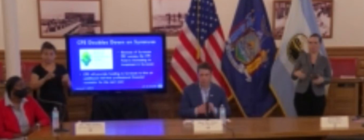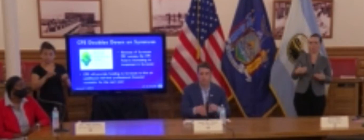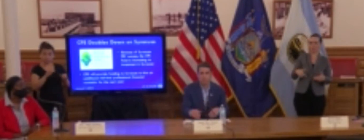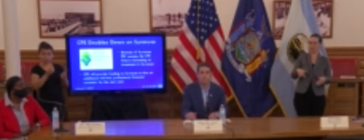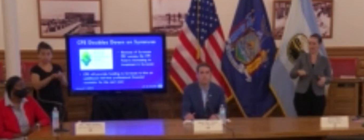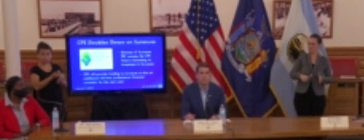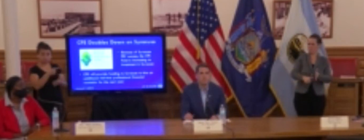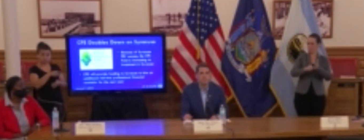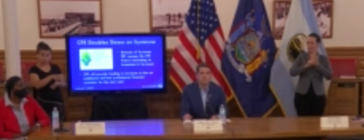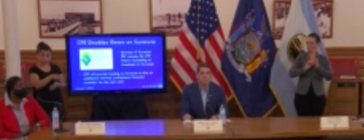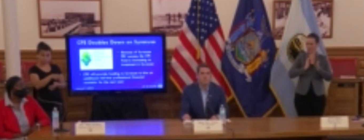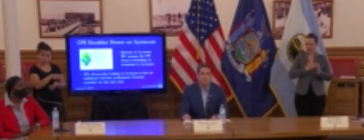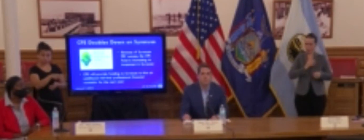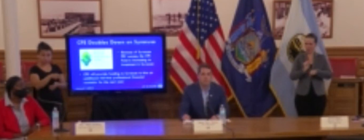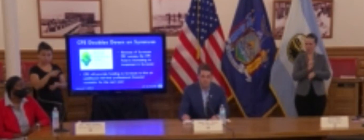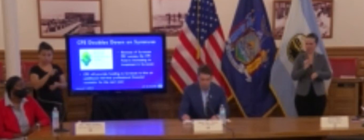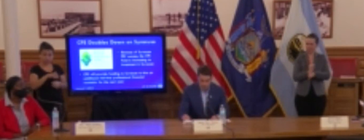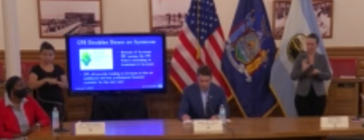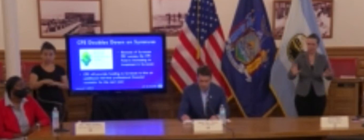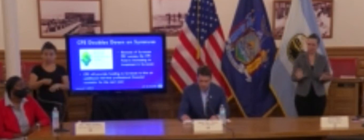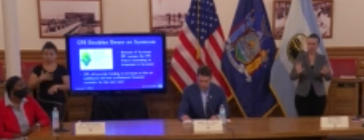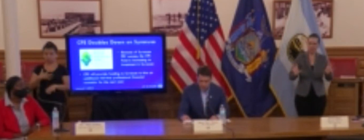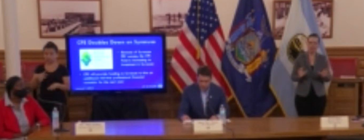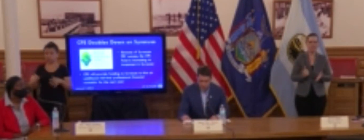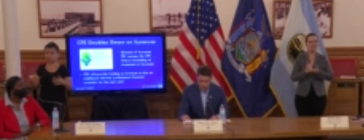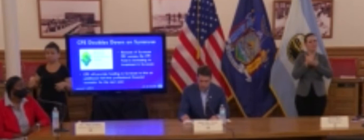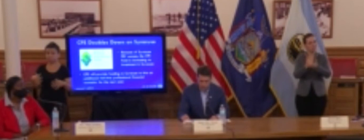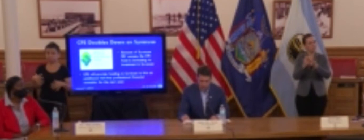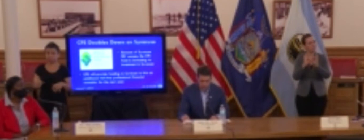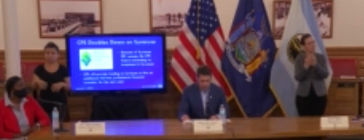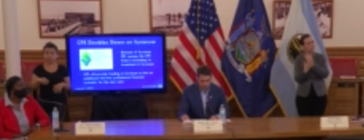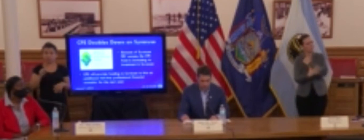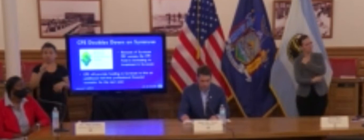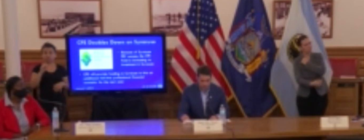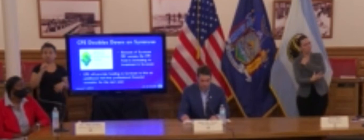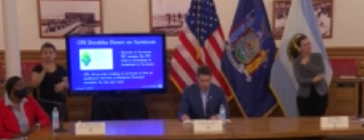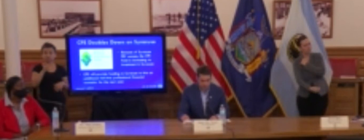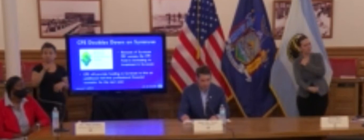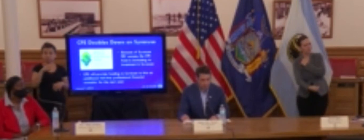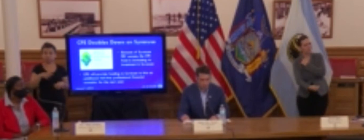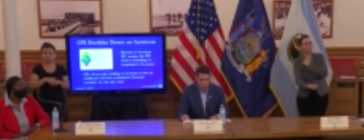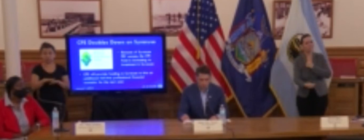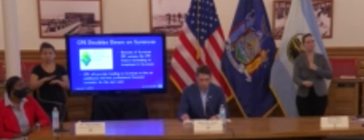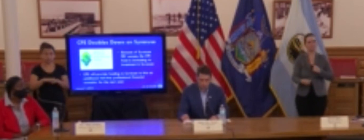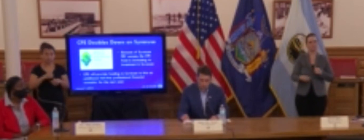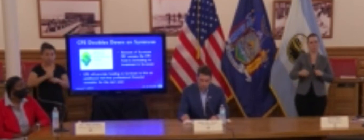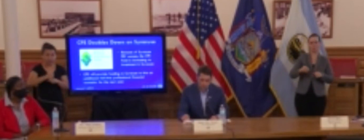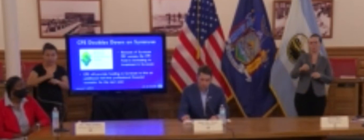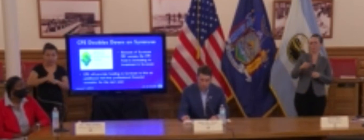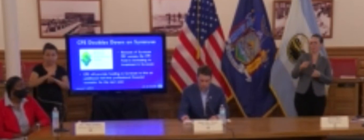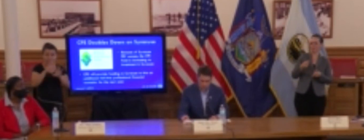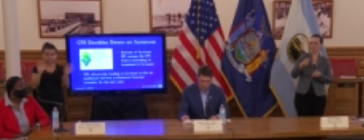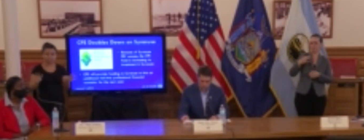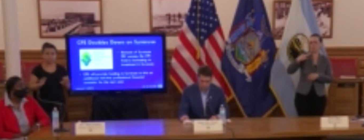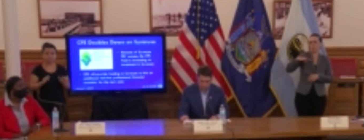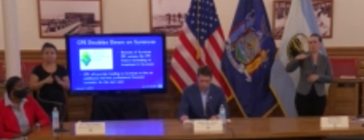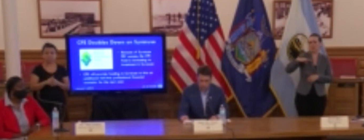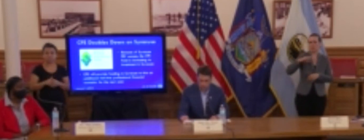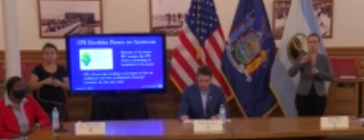how we were able to incorporate our FEC and adjust to the needs of people, particularly during the